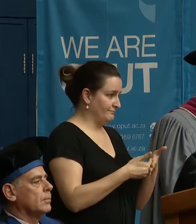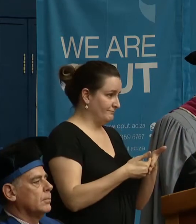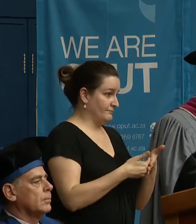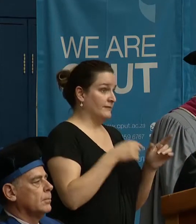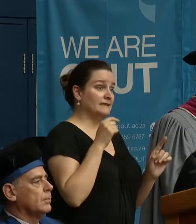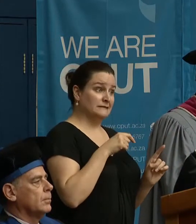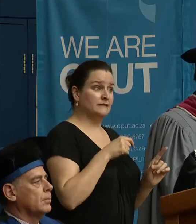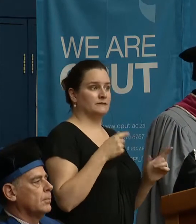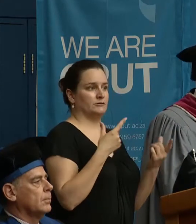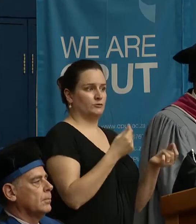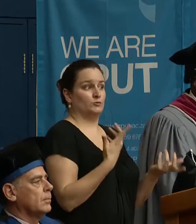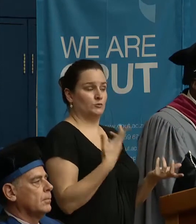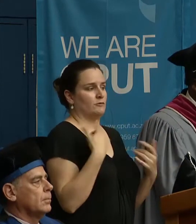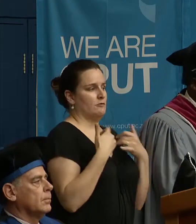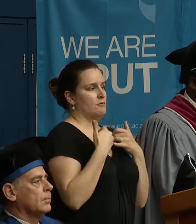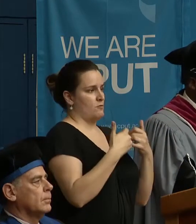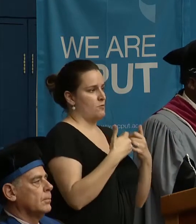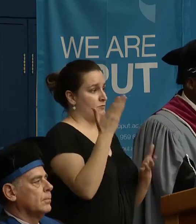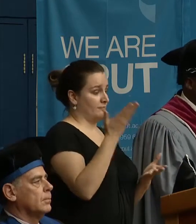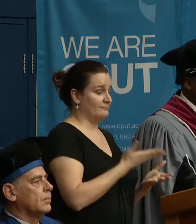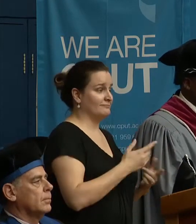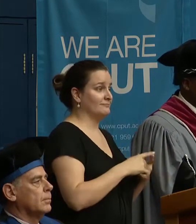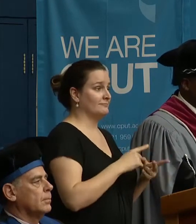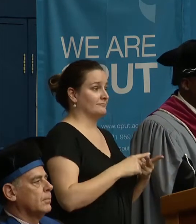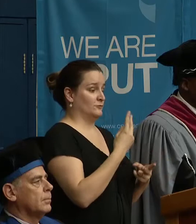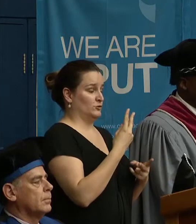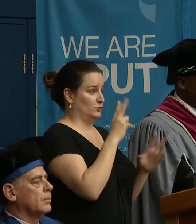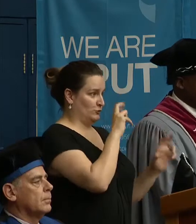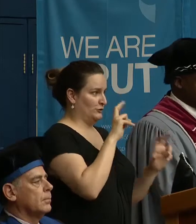has recently been awarded 2 research chairs,